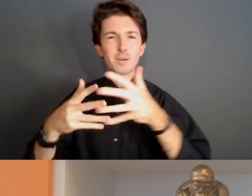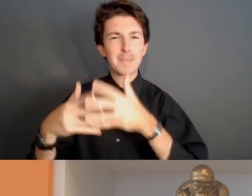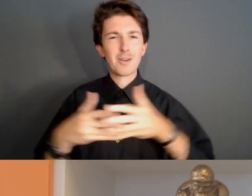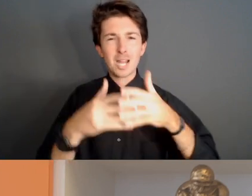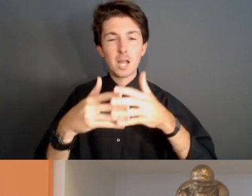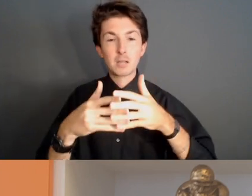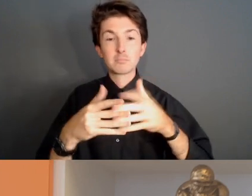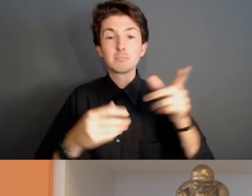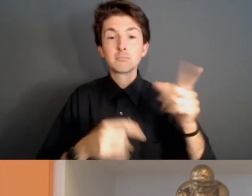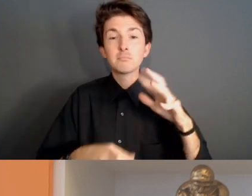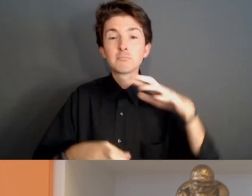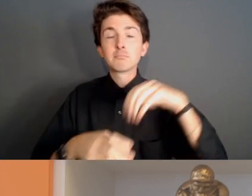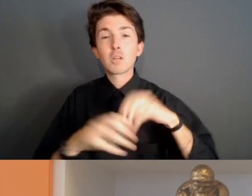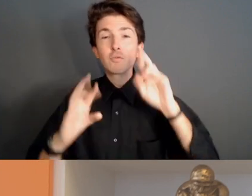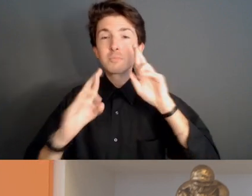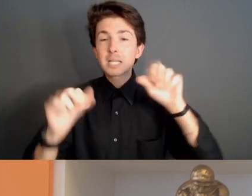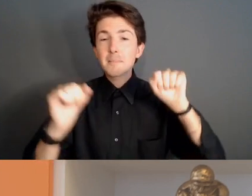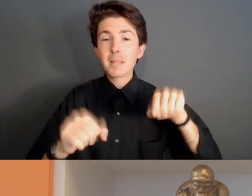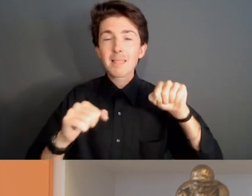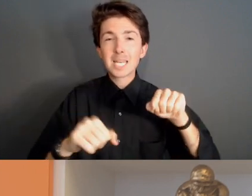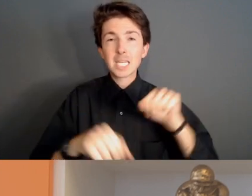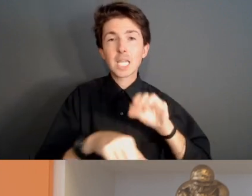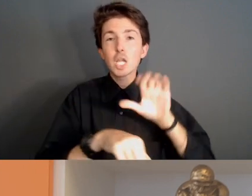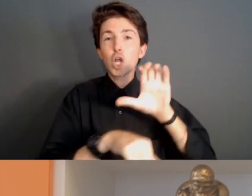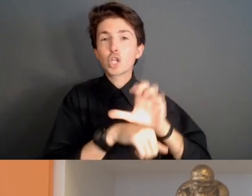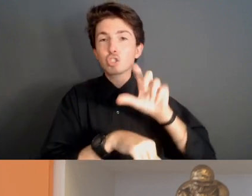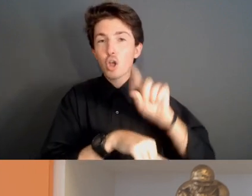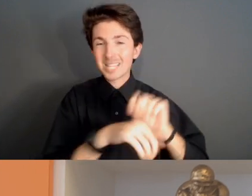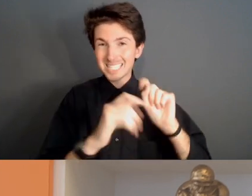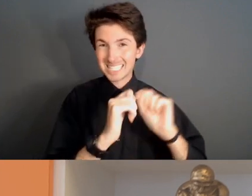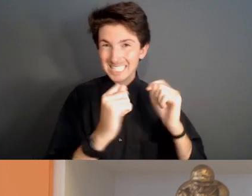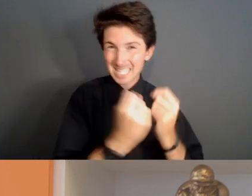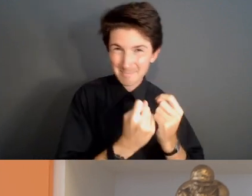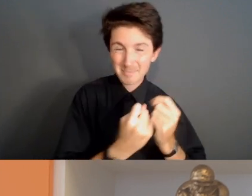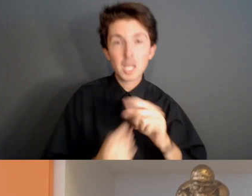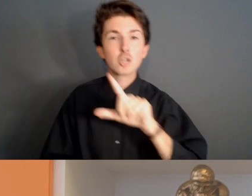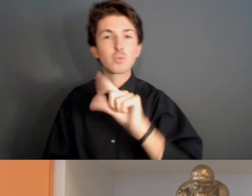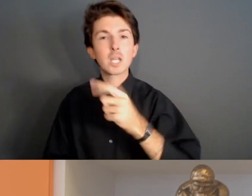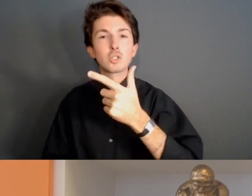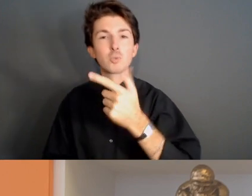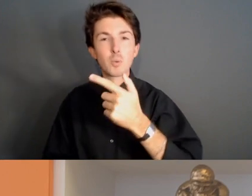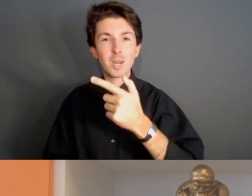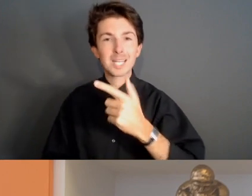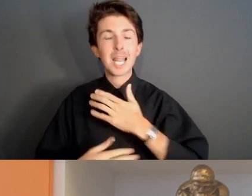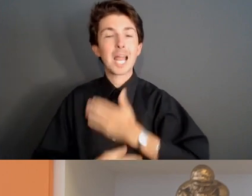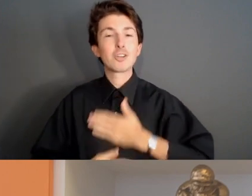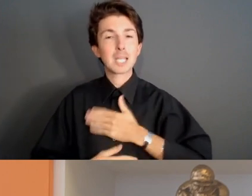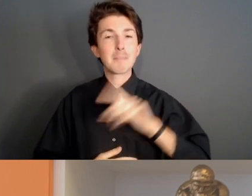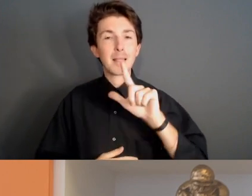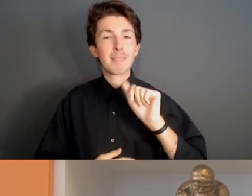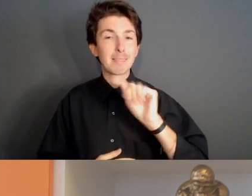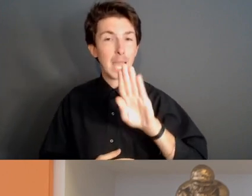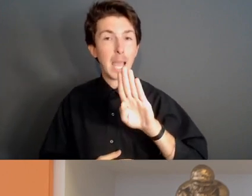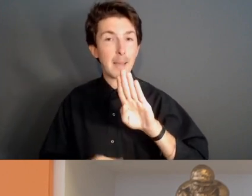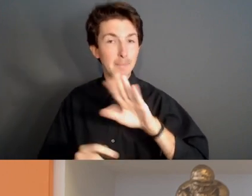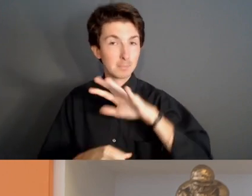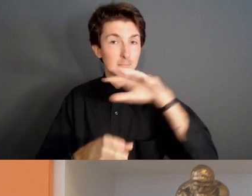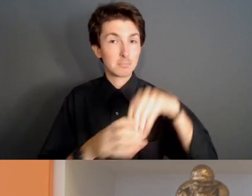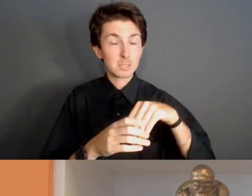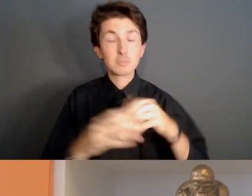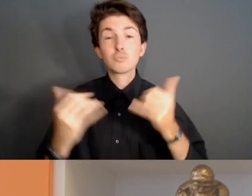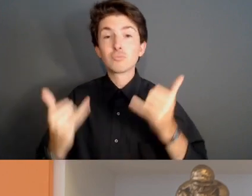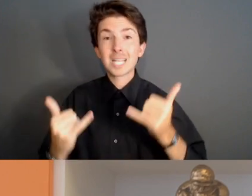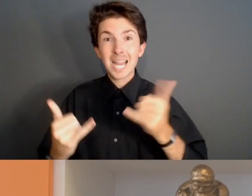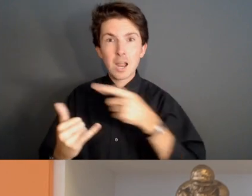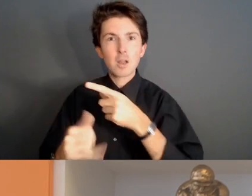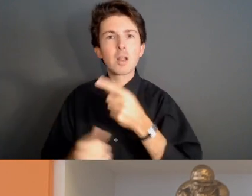Harold is also a member of RespectAbility's Entertainment Media Consultant Team and an alumnus of our 2021 Entertainment